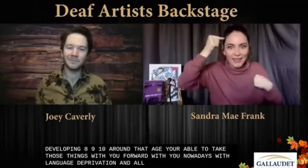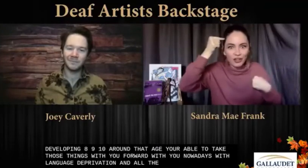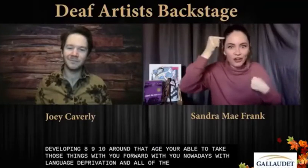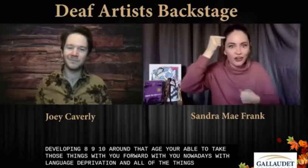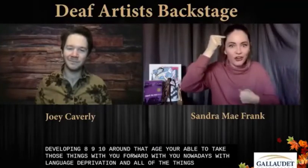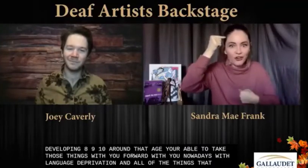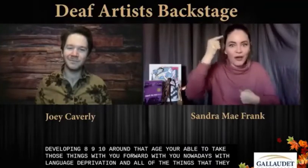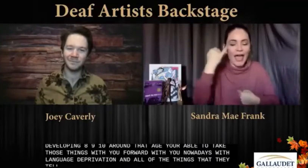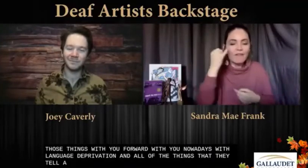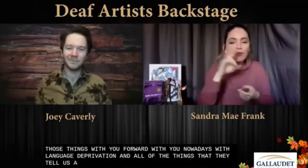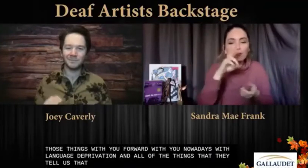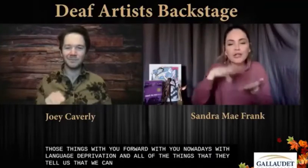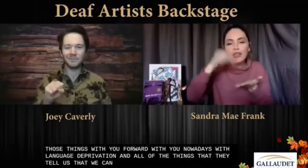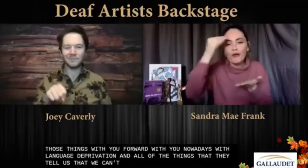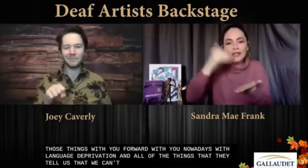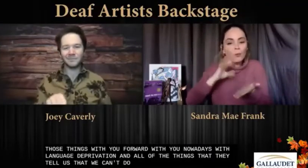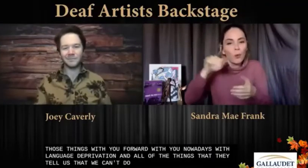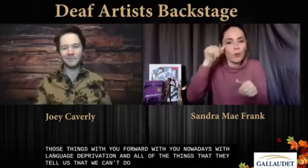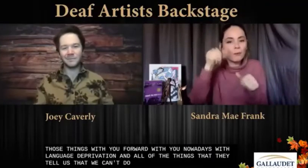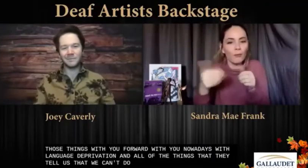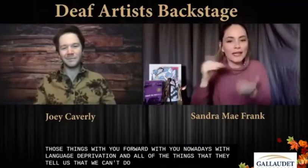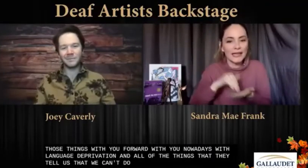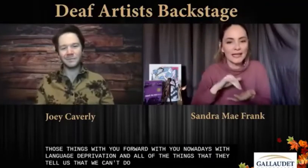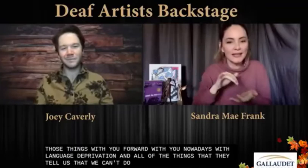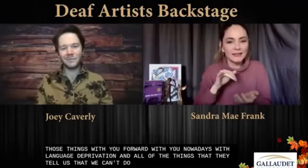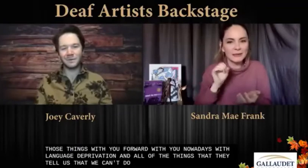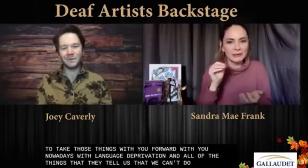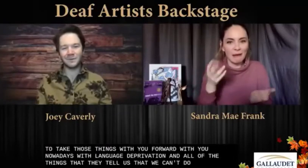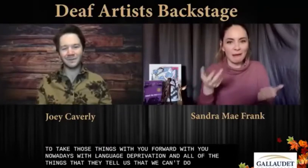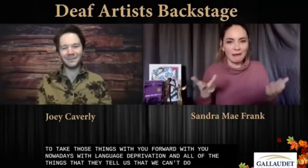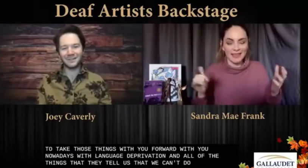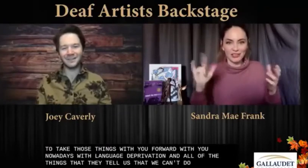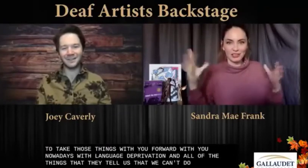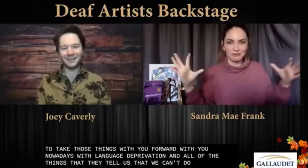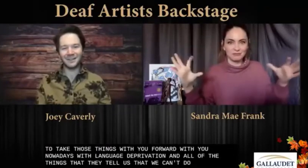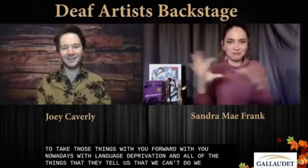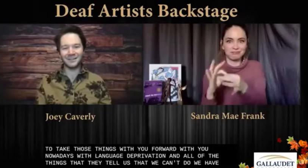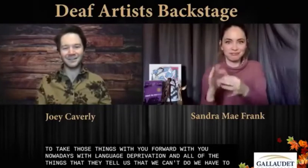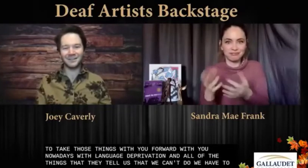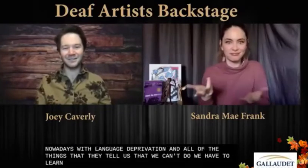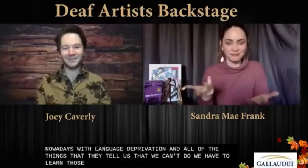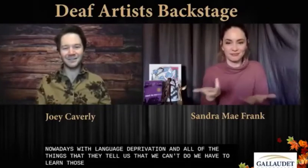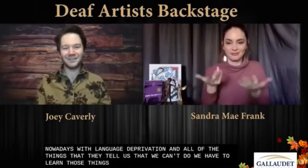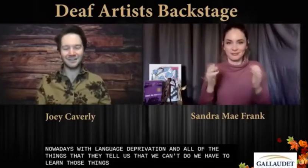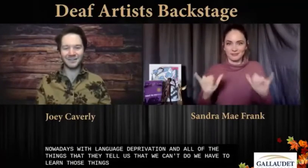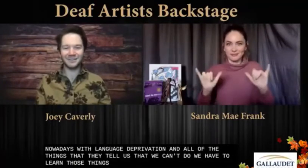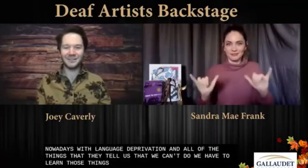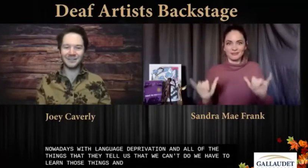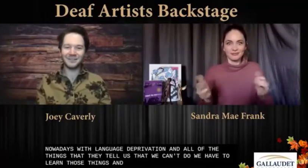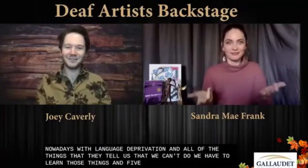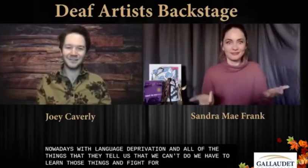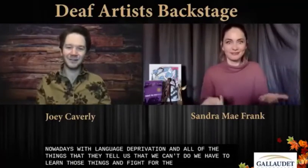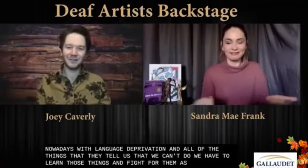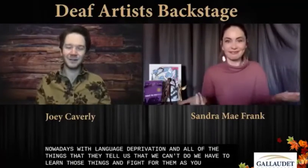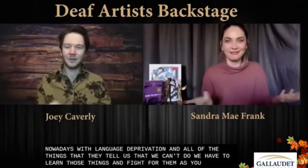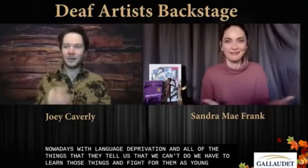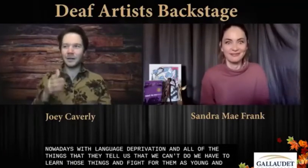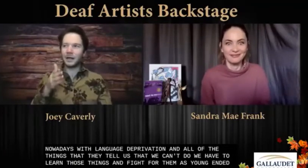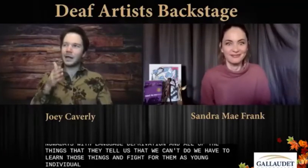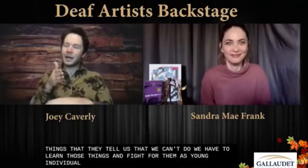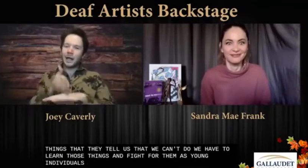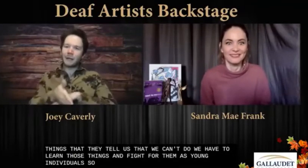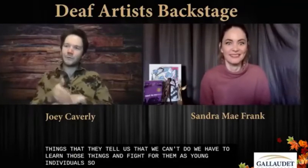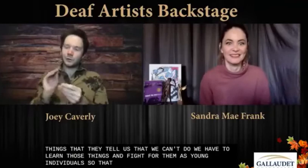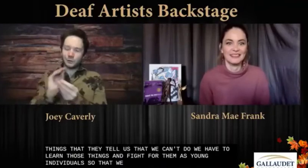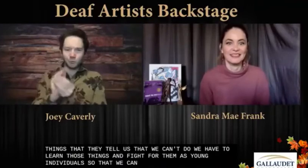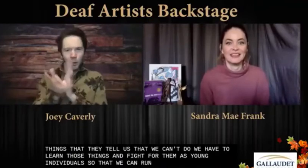all of the things that they tell us that we can't do we have to learn those things and fight for them as young individuals